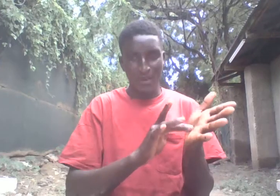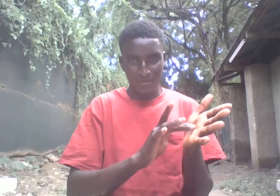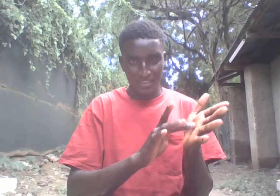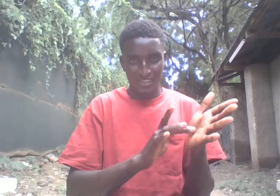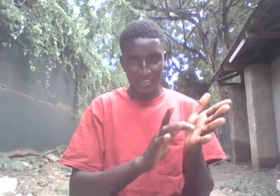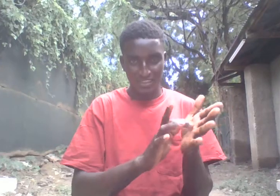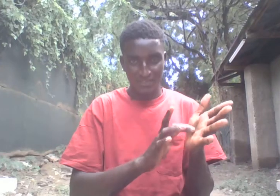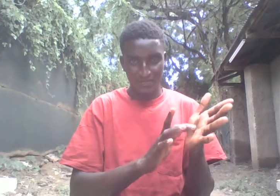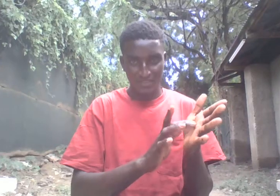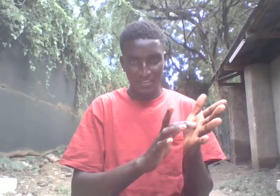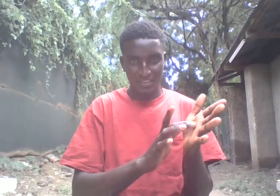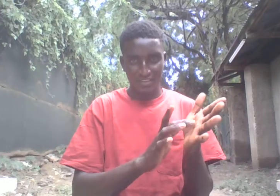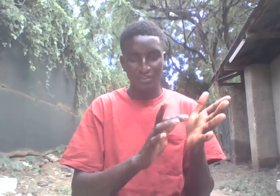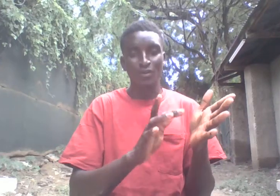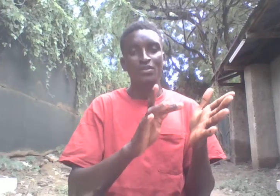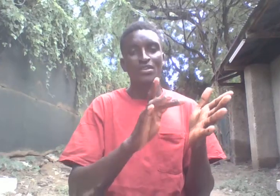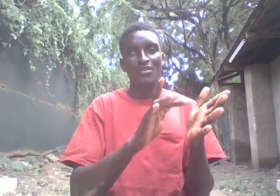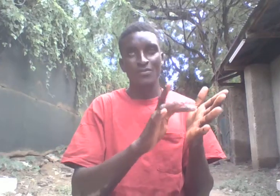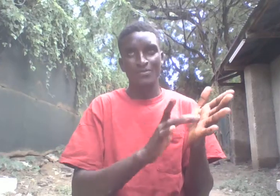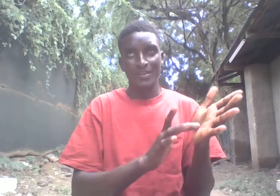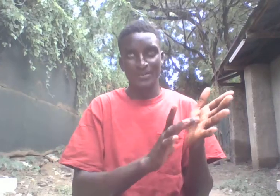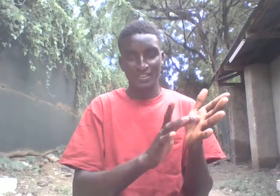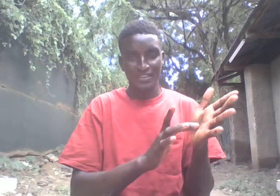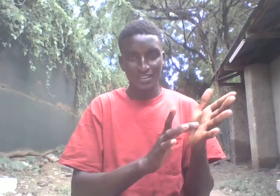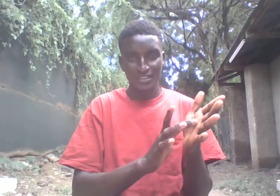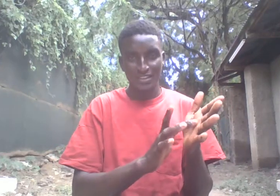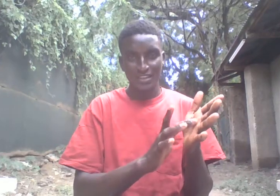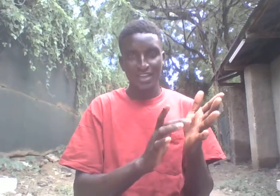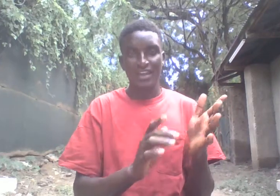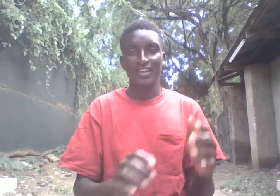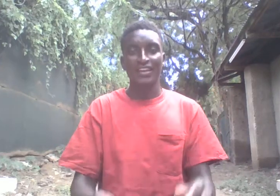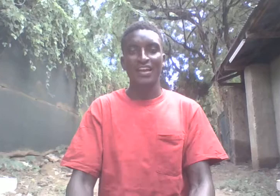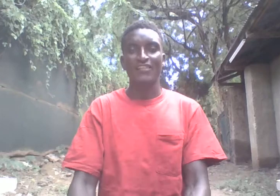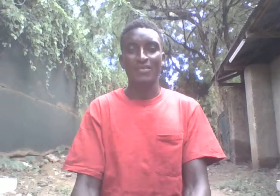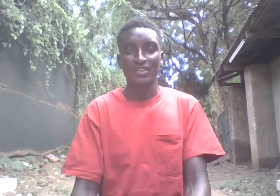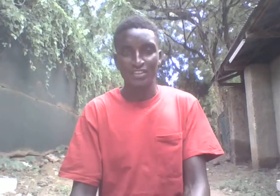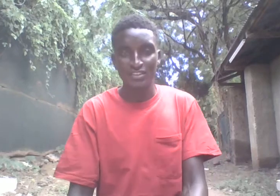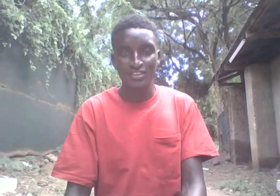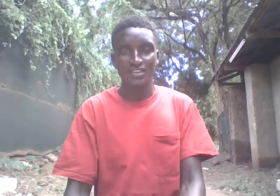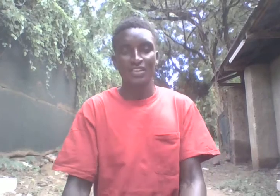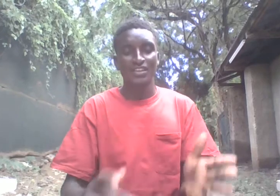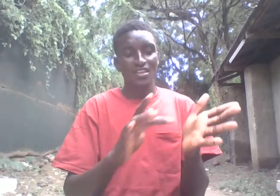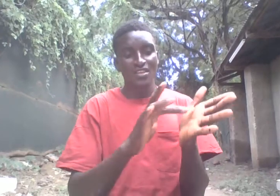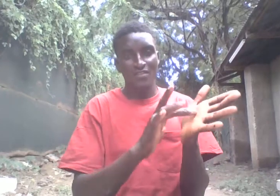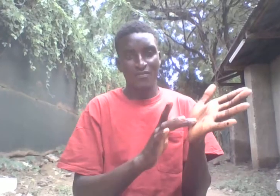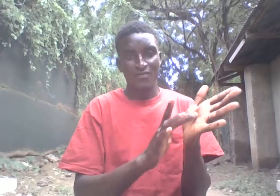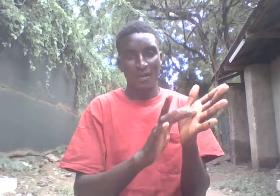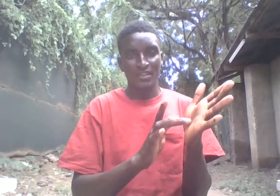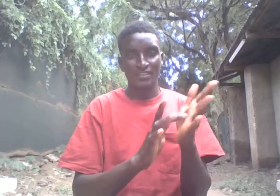pharmacy. So pharmacy, and then pharmacist,